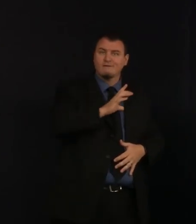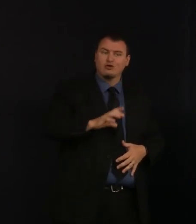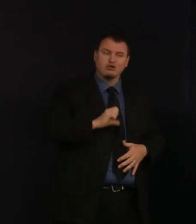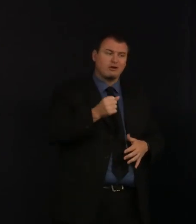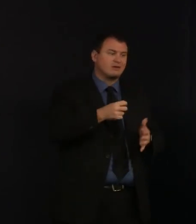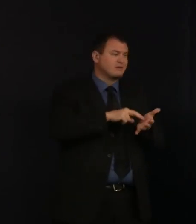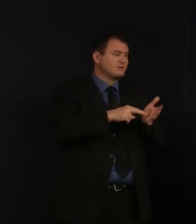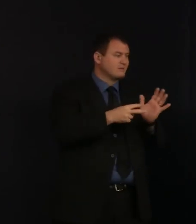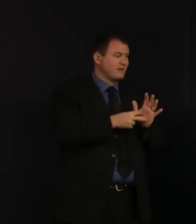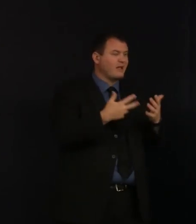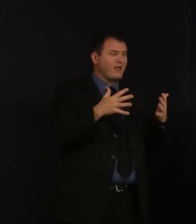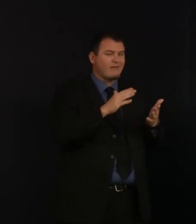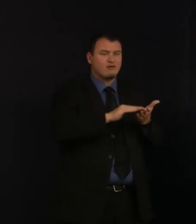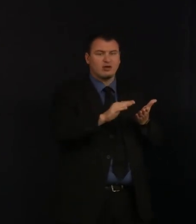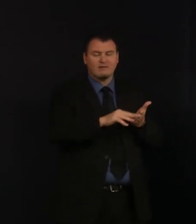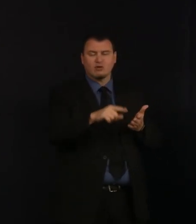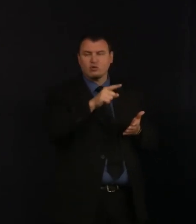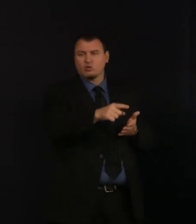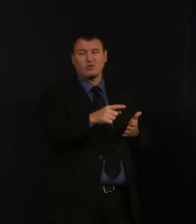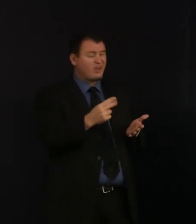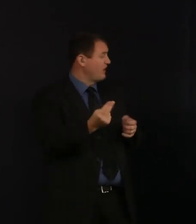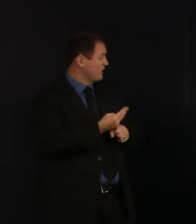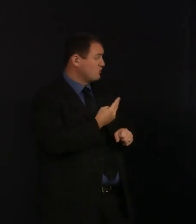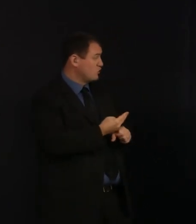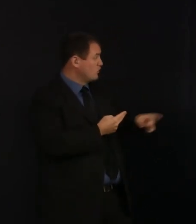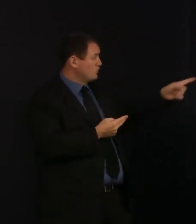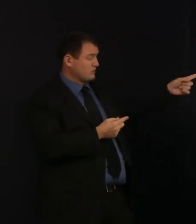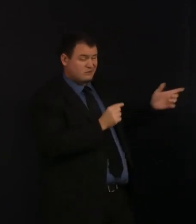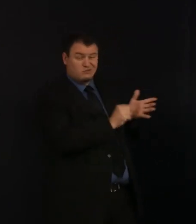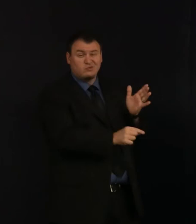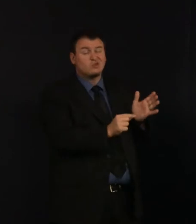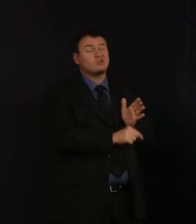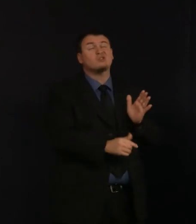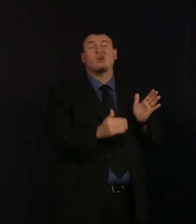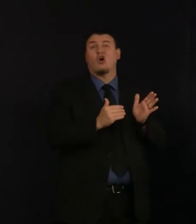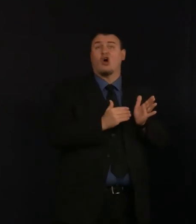another, even as God in Christ has given you.